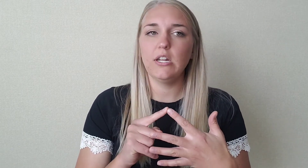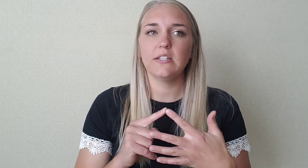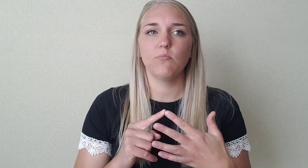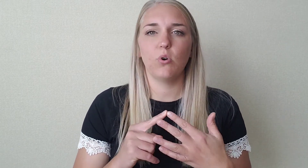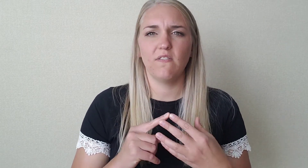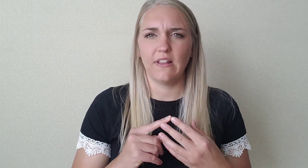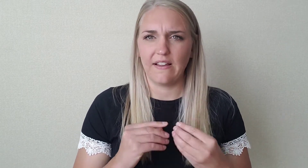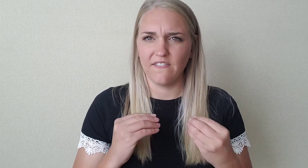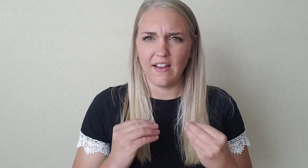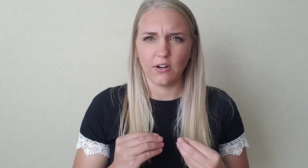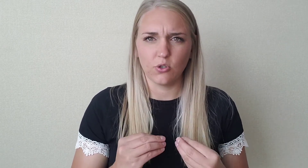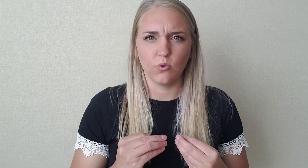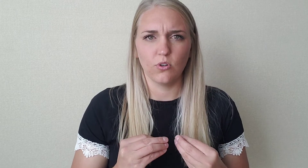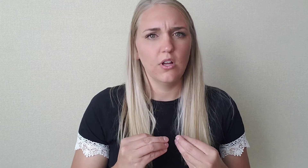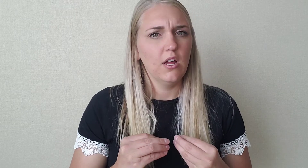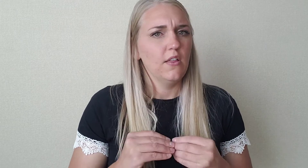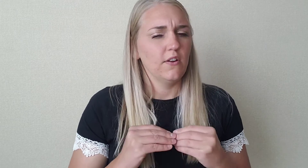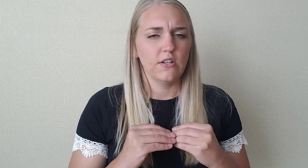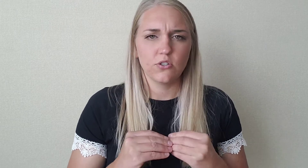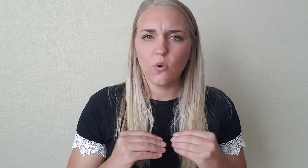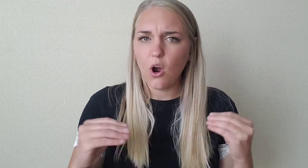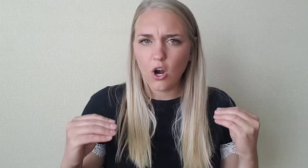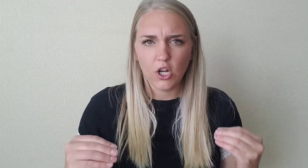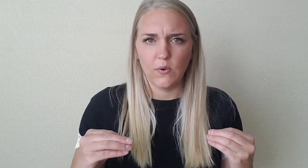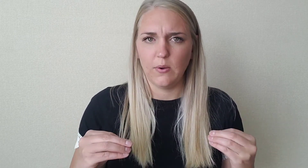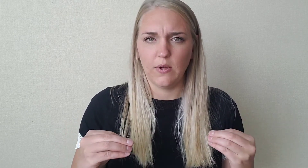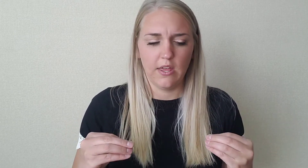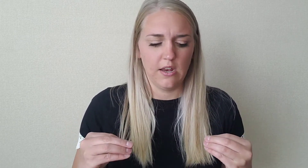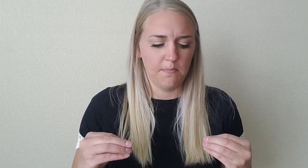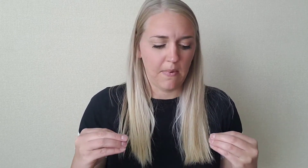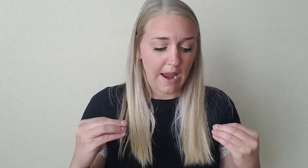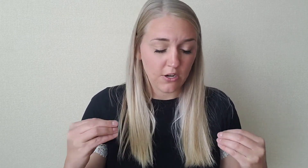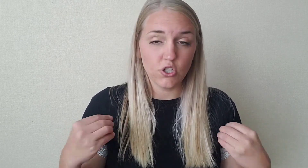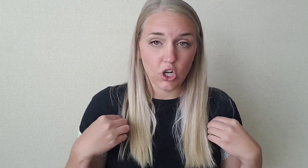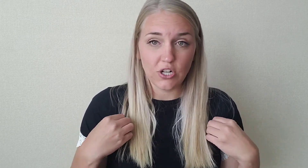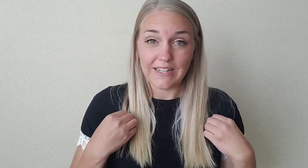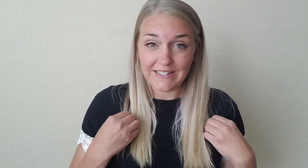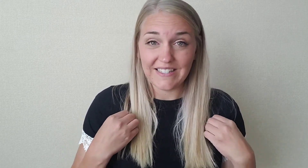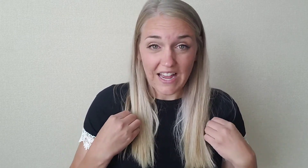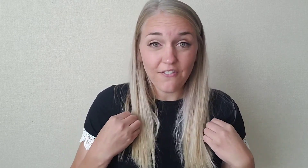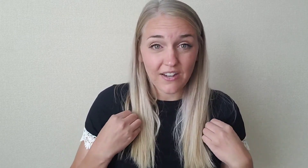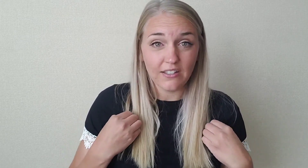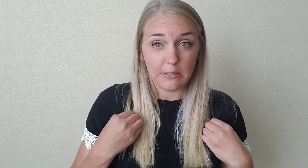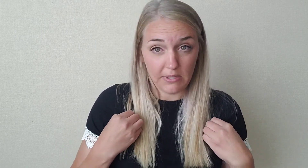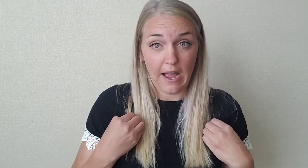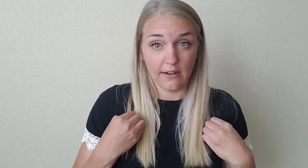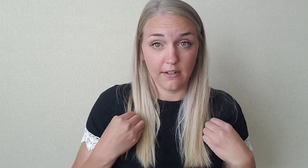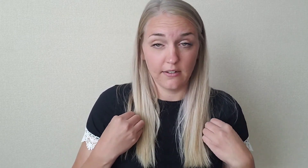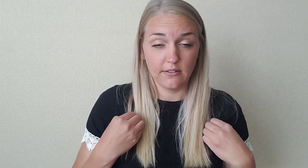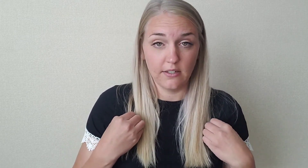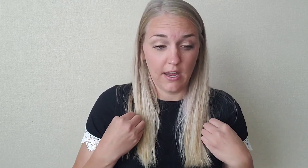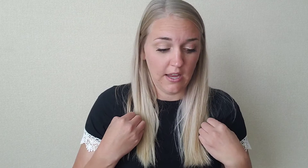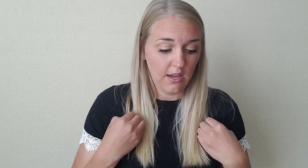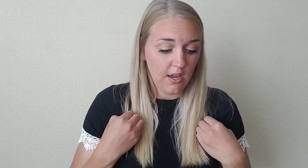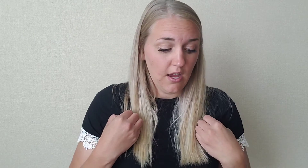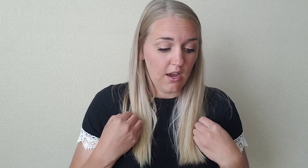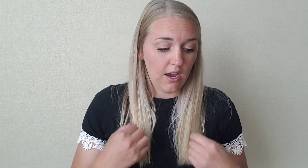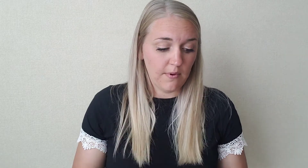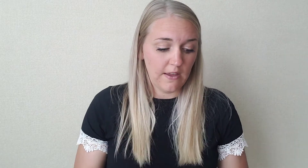is more of like factual. There is no arguing with it. My shirt is definitely black. Okay. If